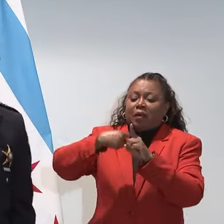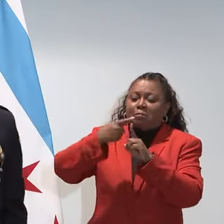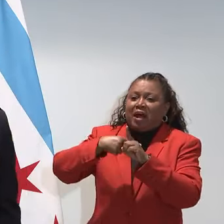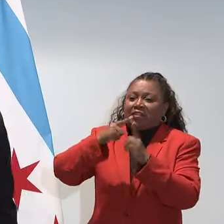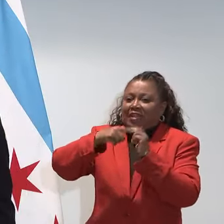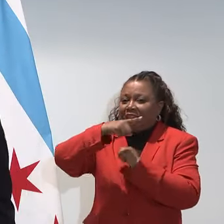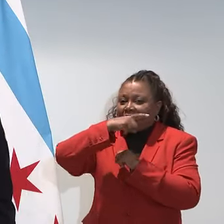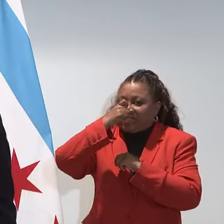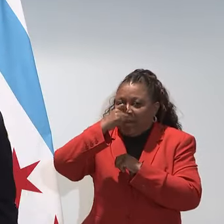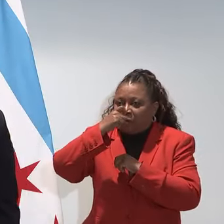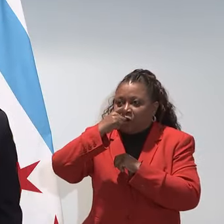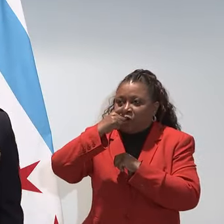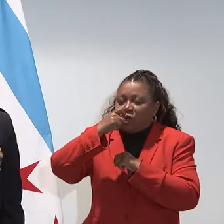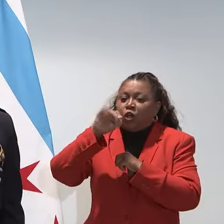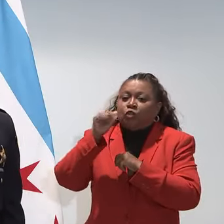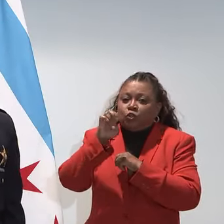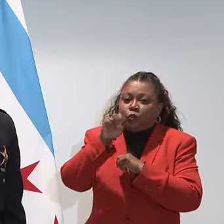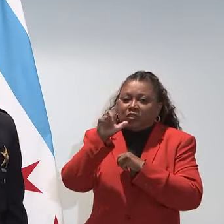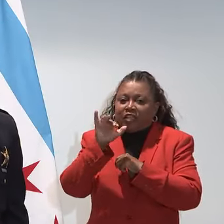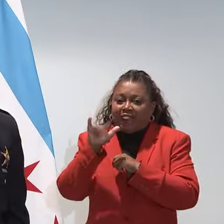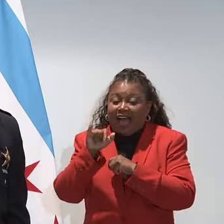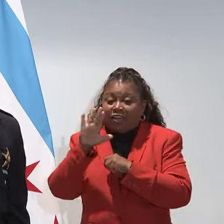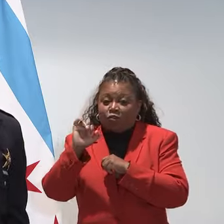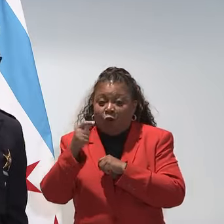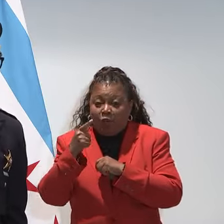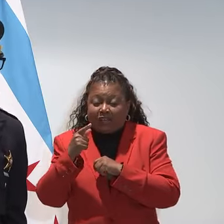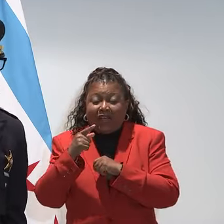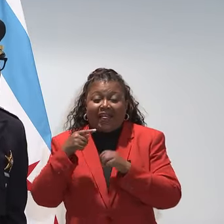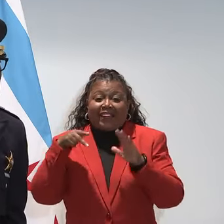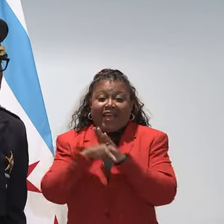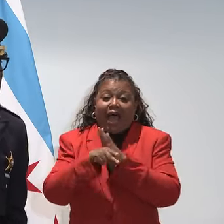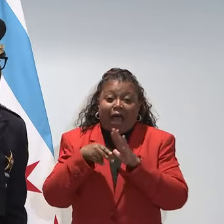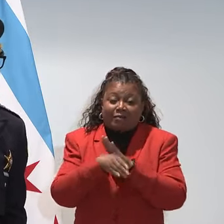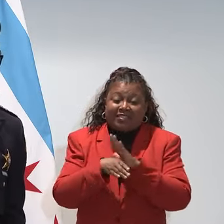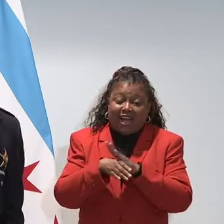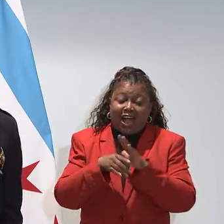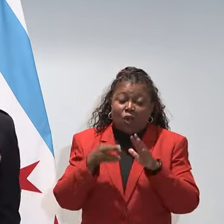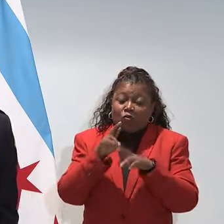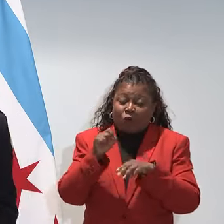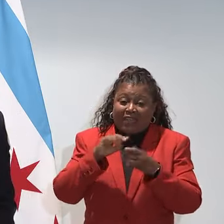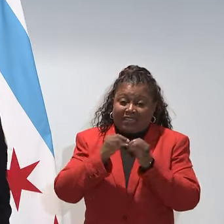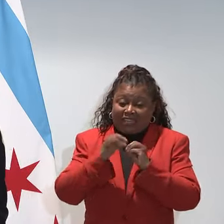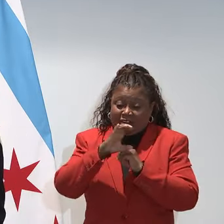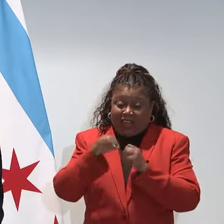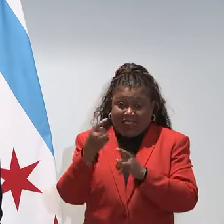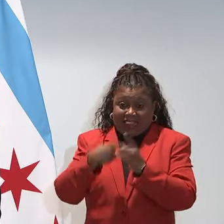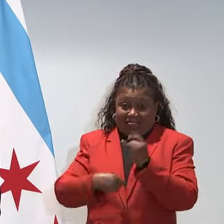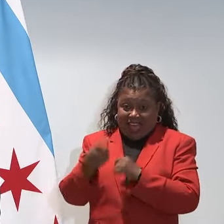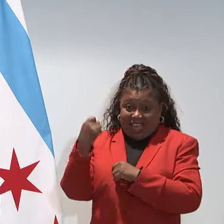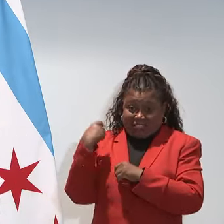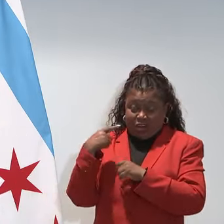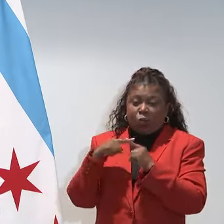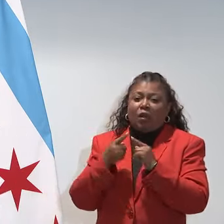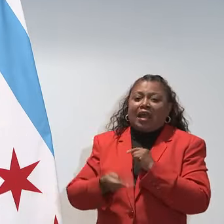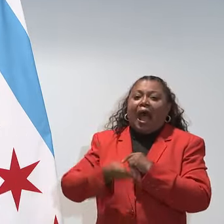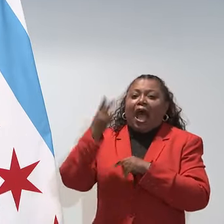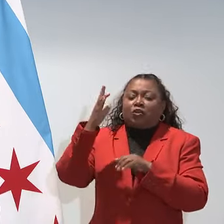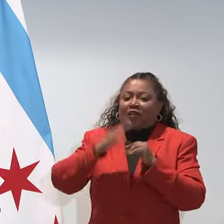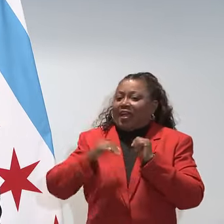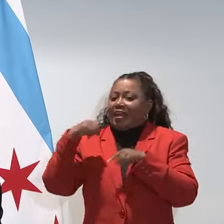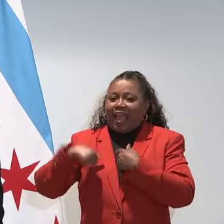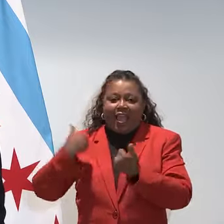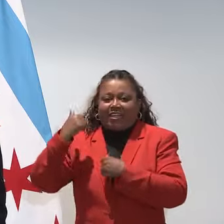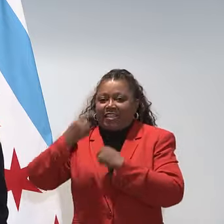in the summer, June, July, and August. The homicide rates in the city of Chicago last summer were higher than